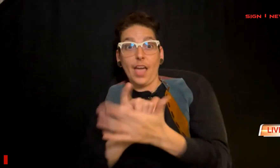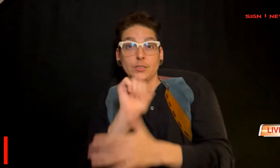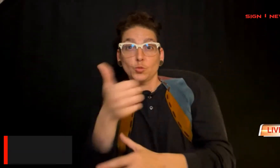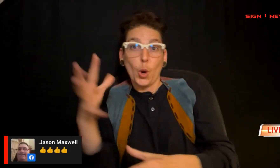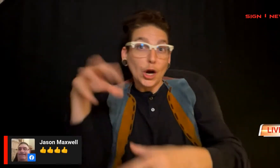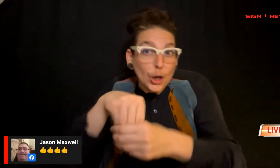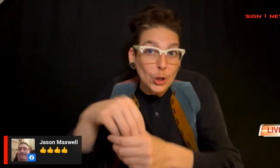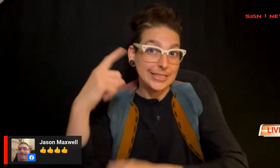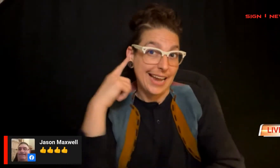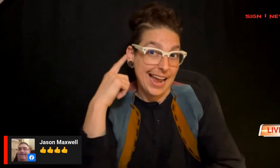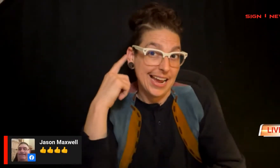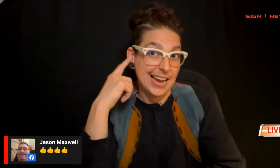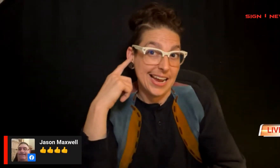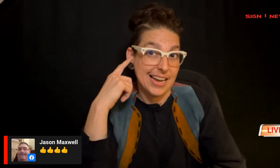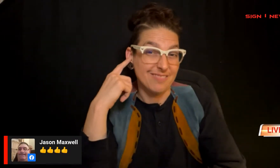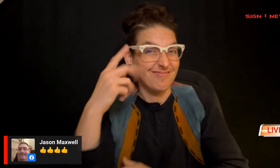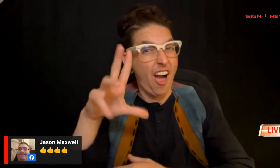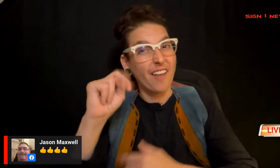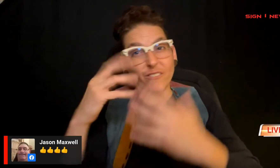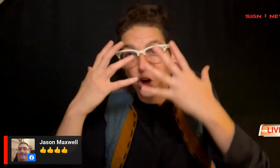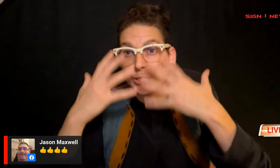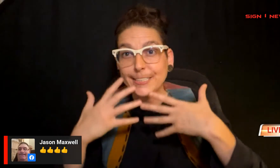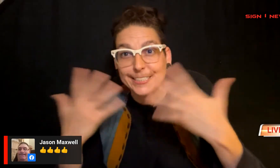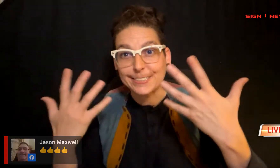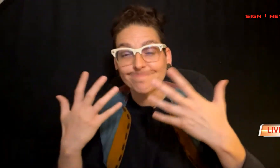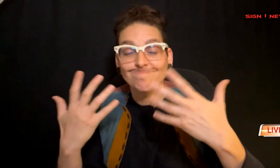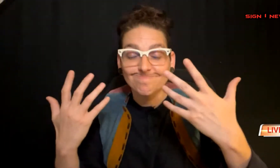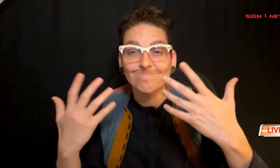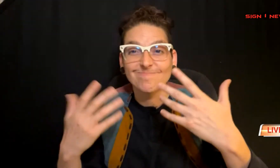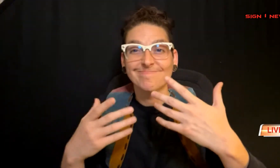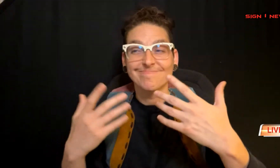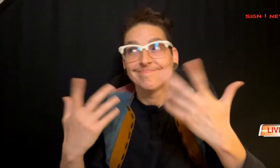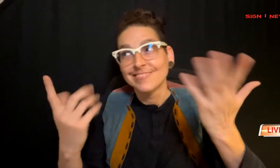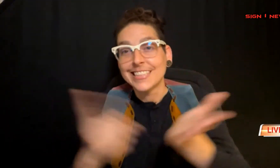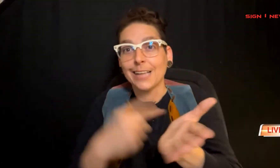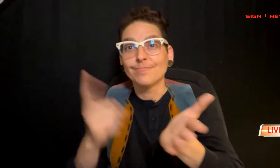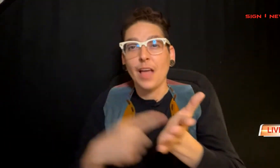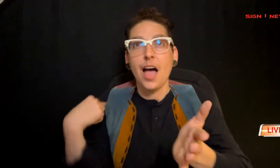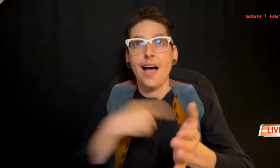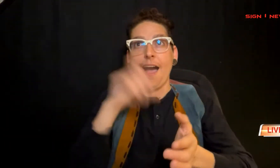Hollywood is just not going to invest in a lot of films if they don't have sound.